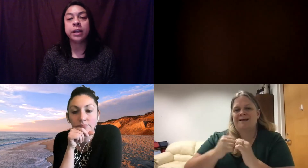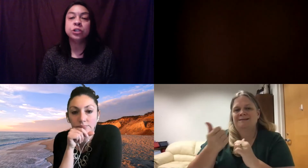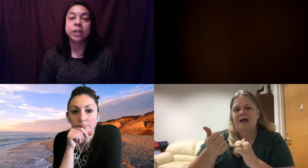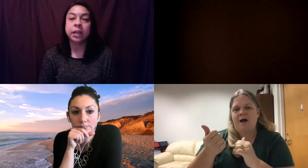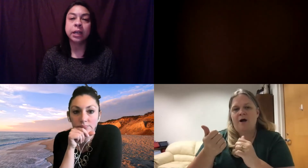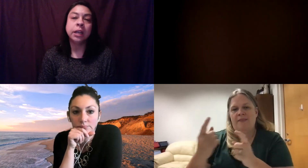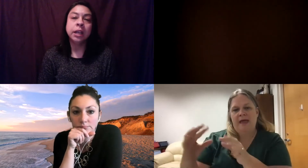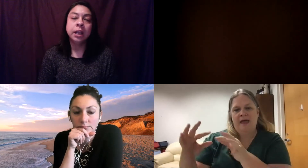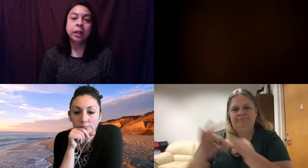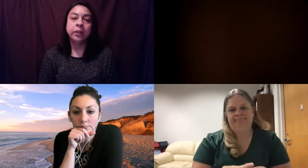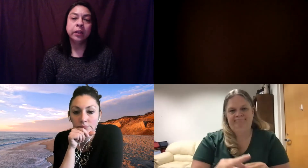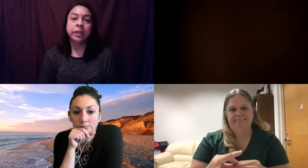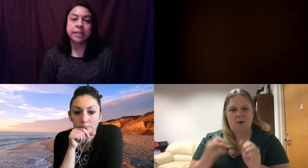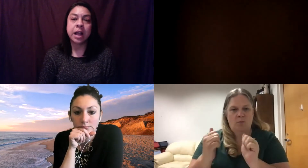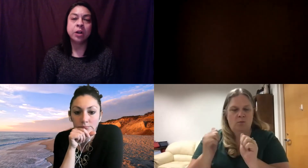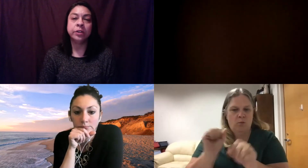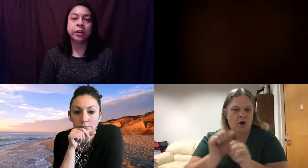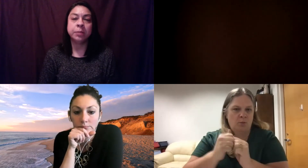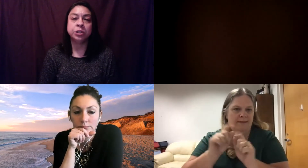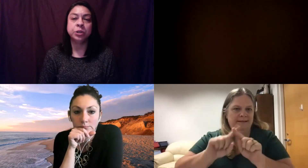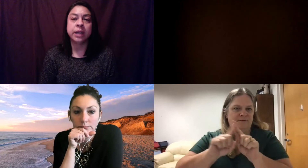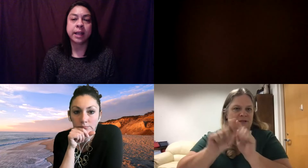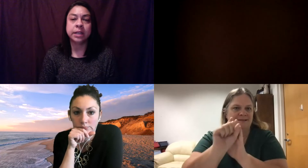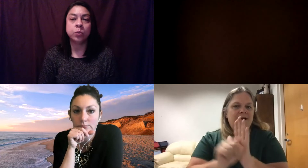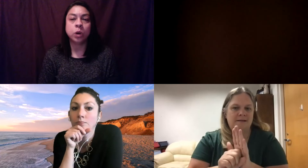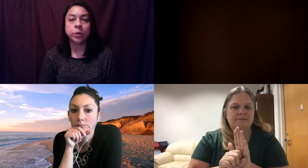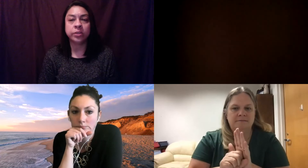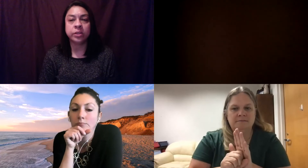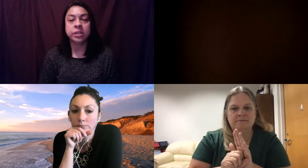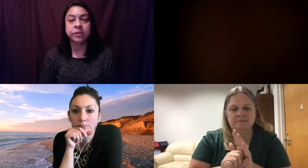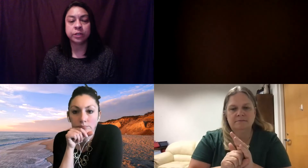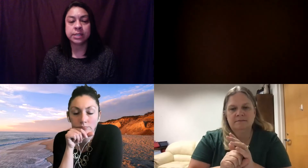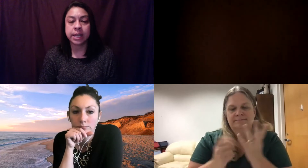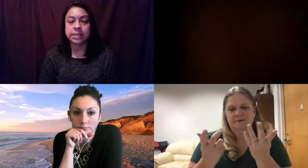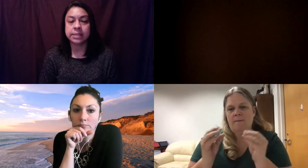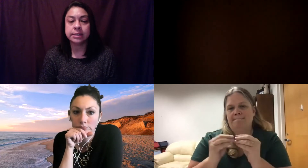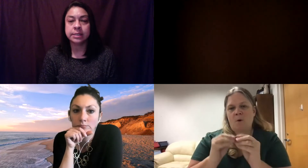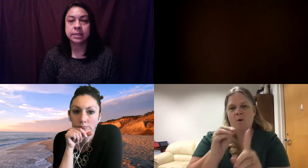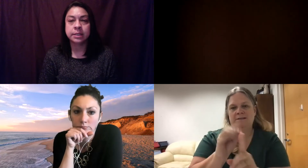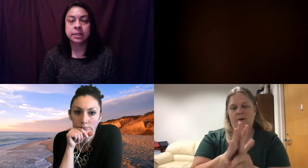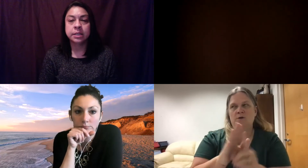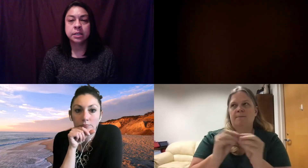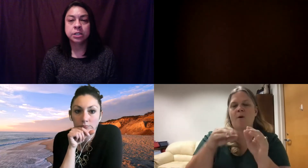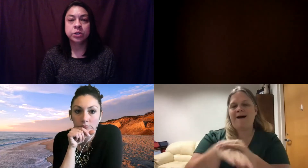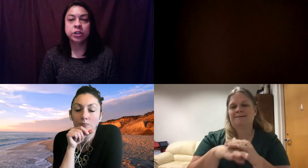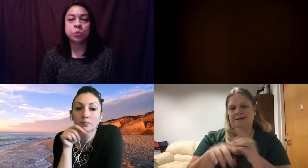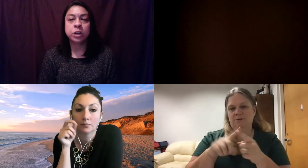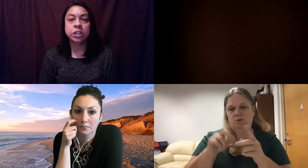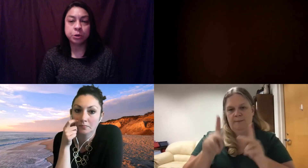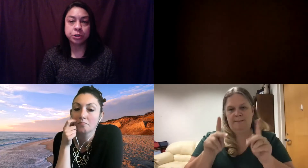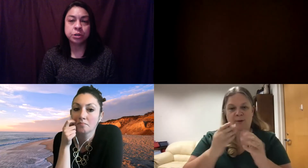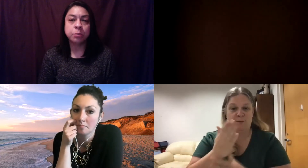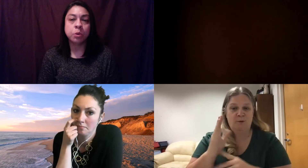my understanding, is how they're able to connect and work with the different states. So there's